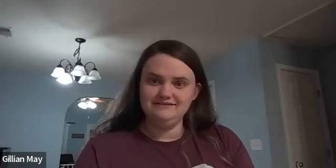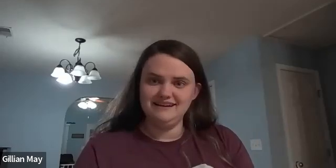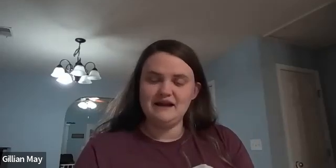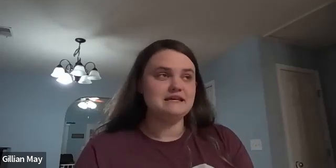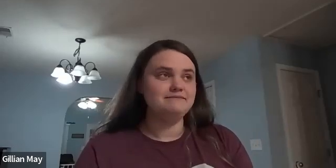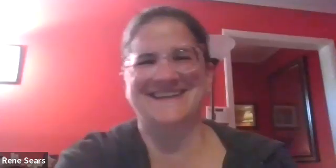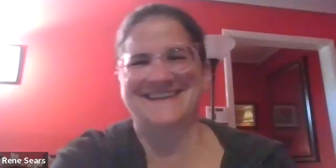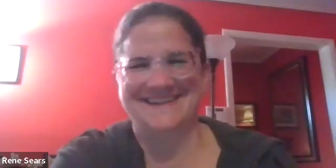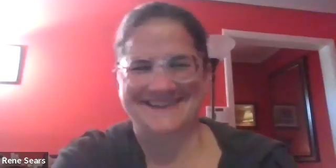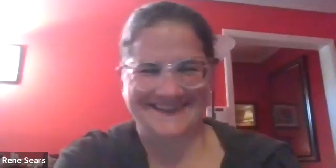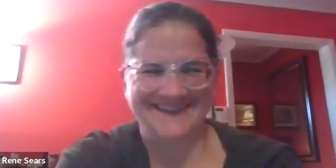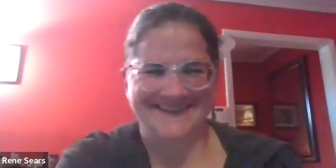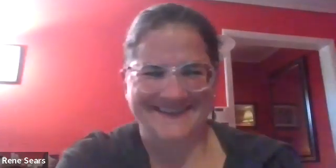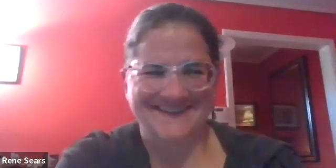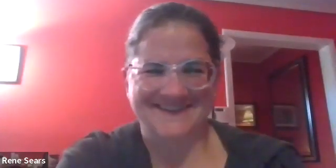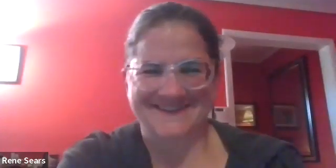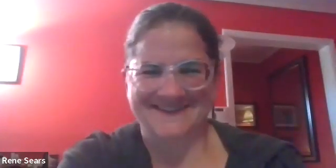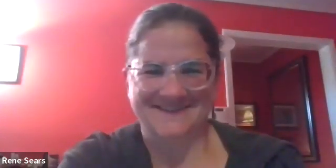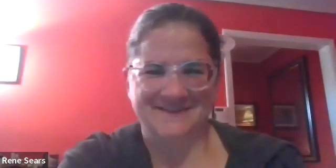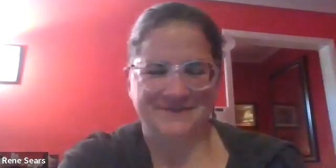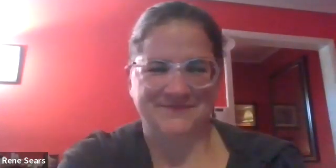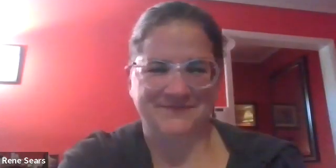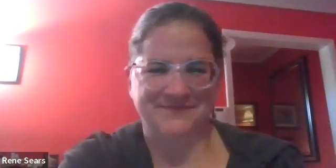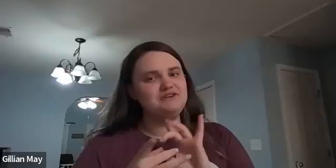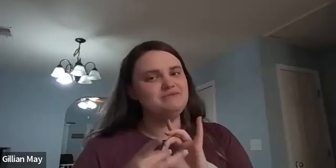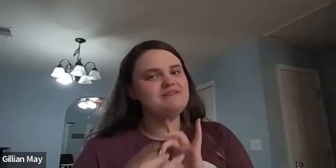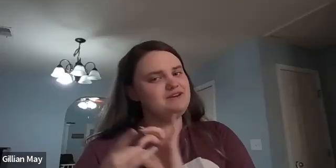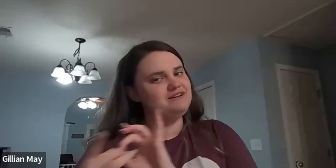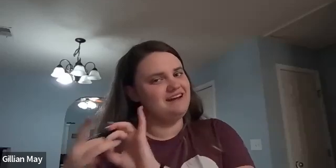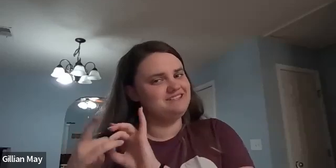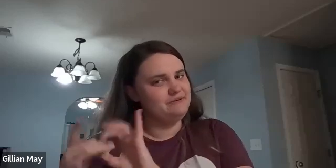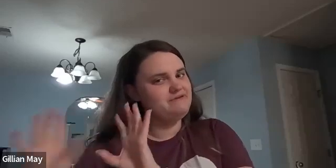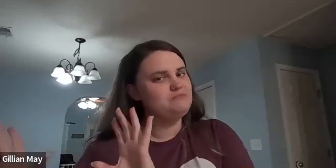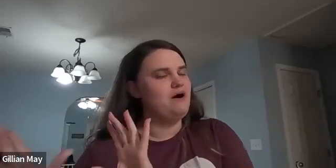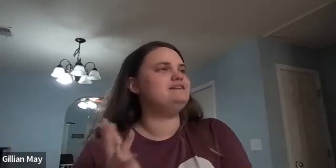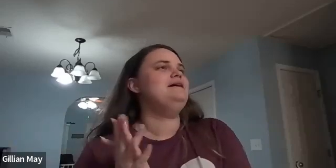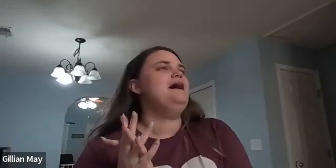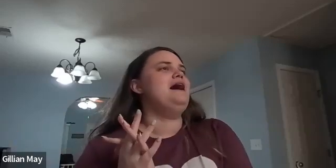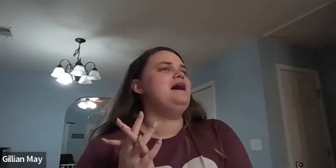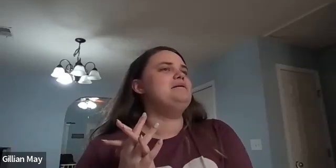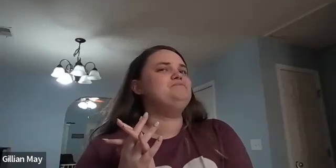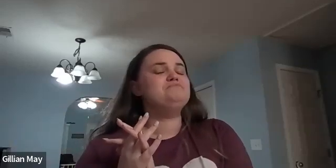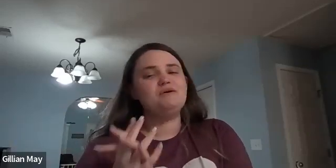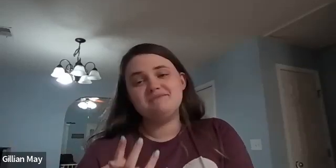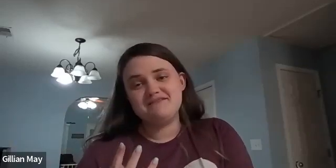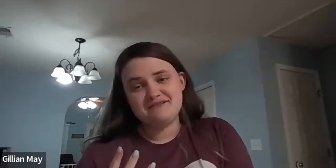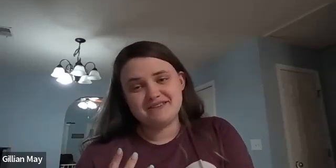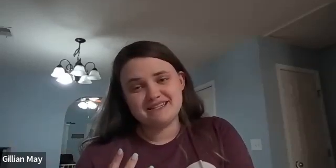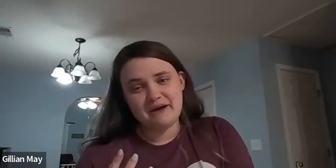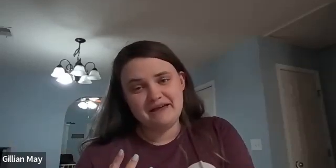And I was like, it's just like, well, we have a good connection. We have a good bond. But one of my favorite things about him